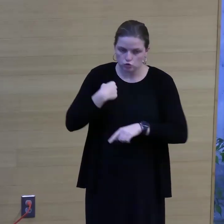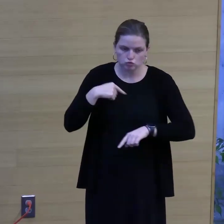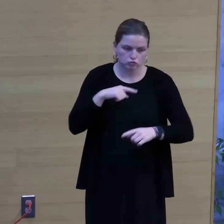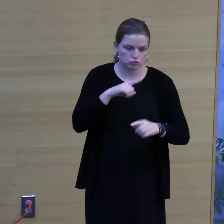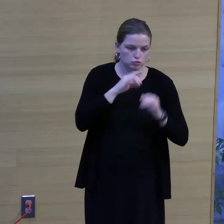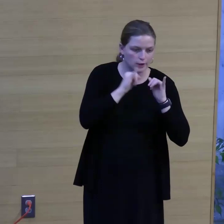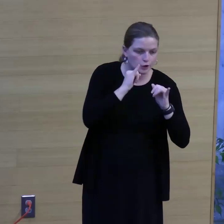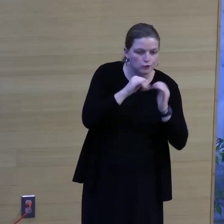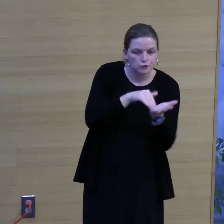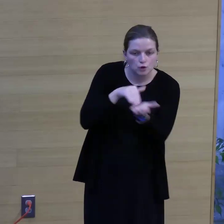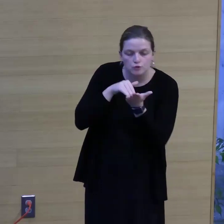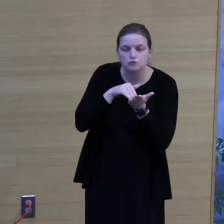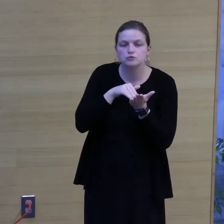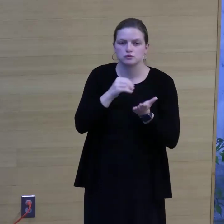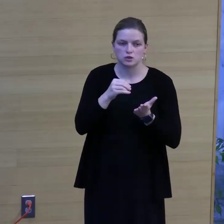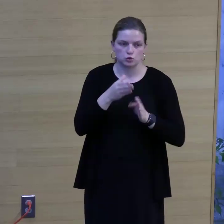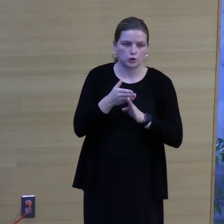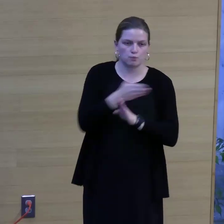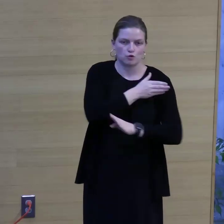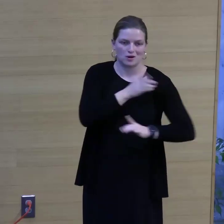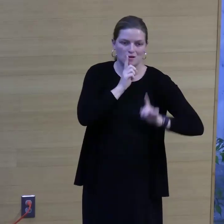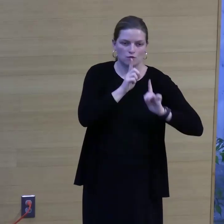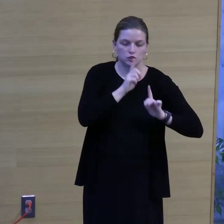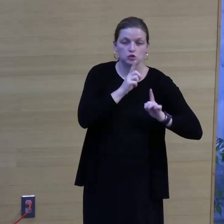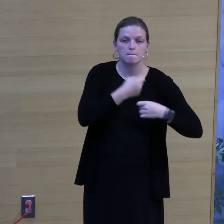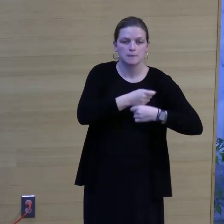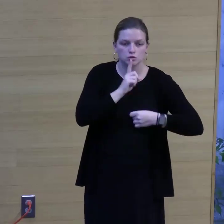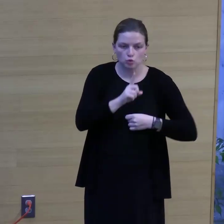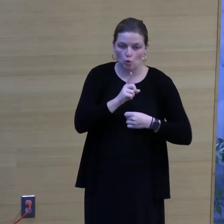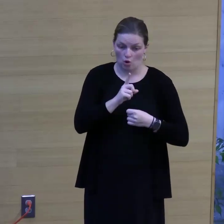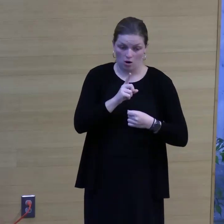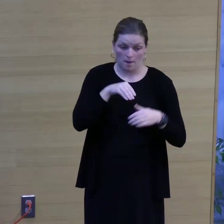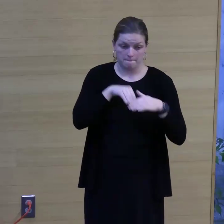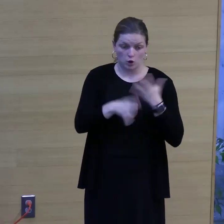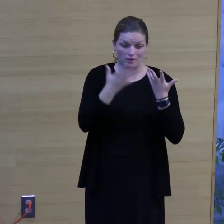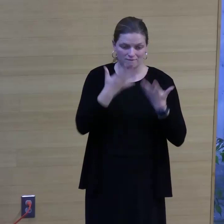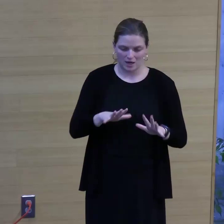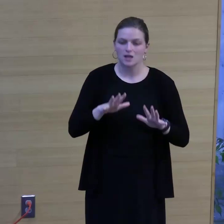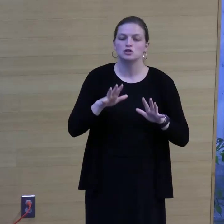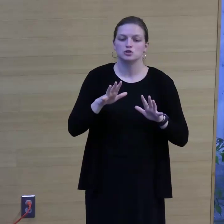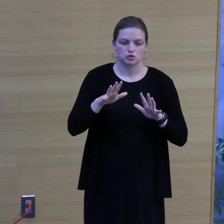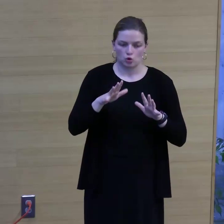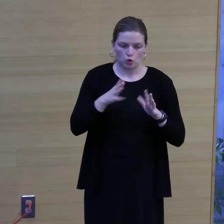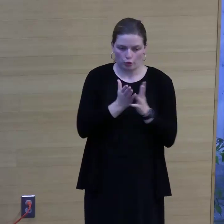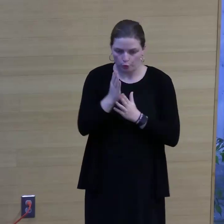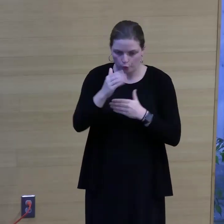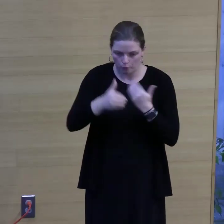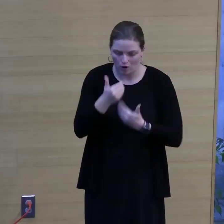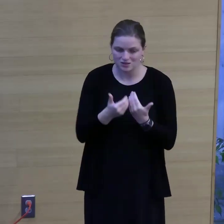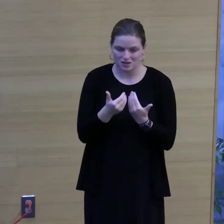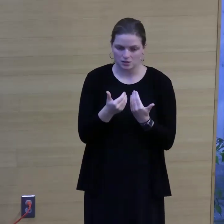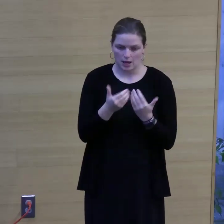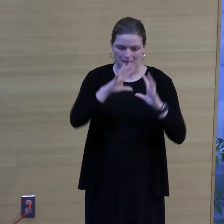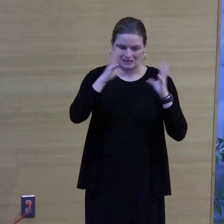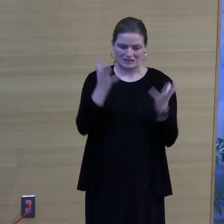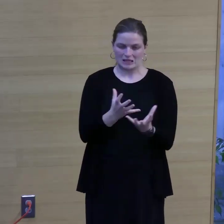and doing some of those preemptive conversations to make sure that I was being seen as a whole person. I didn't have that language. I didn't